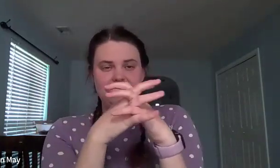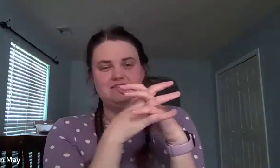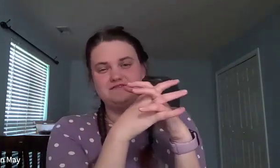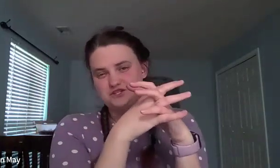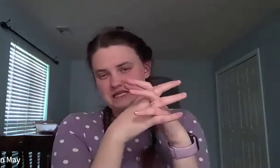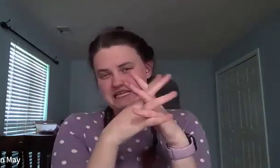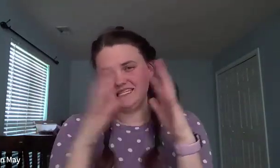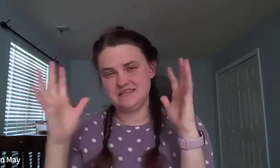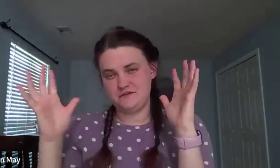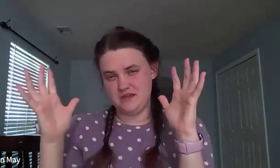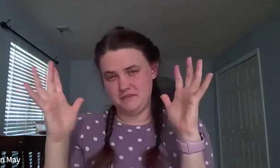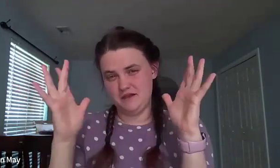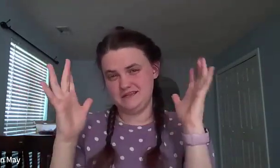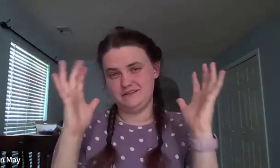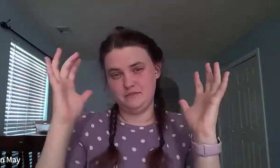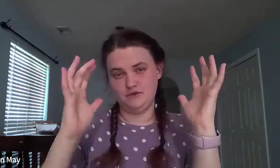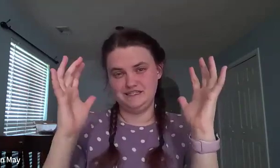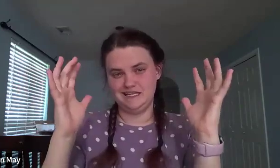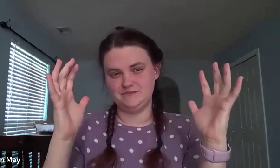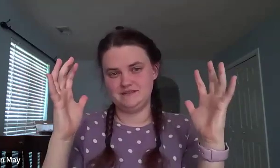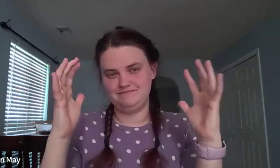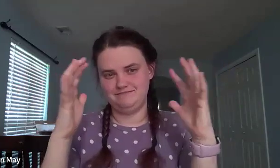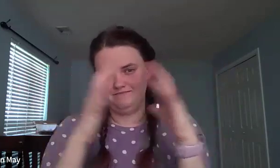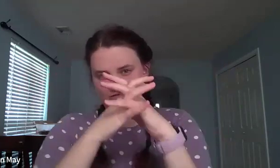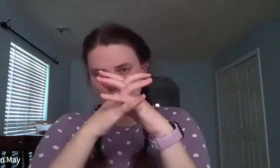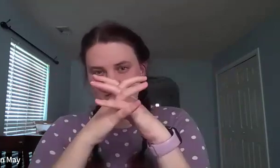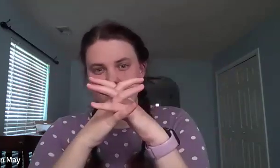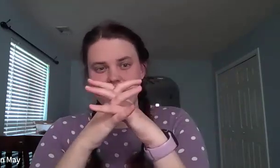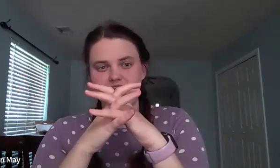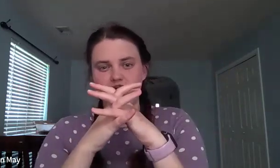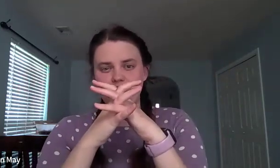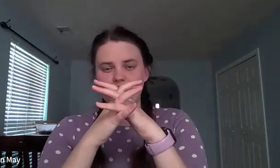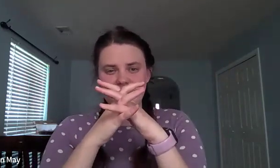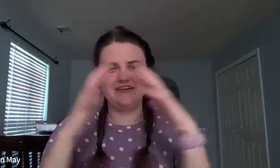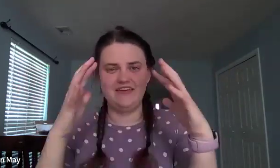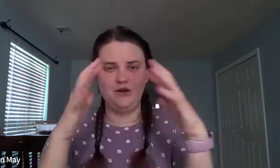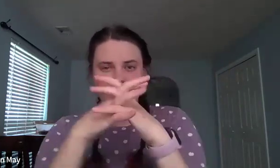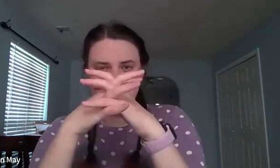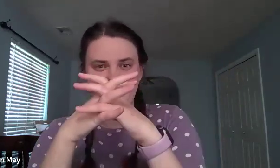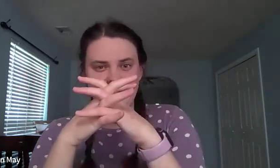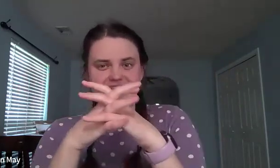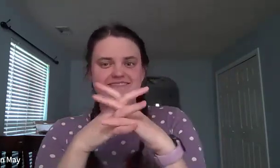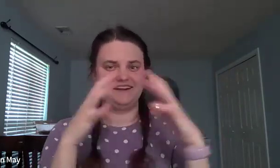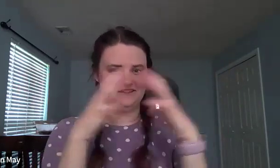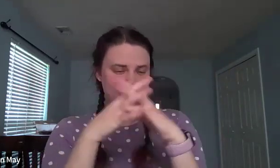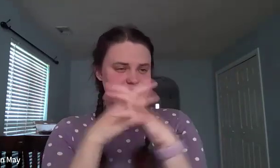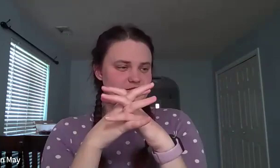And the visual of this is, if you think about it, is like the opposing teams when they run, like, you know, when you play and they all collide, that kind of thing.